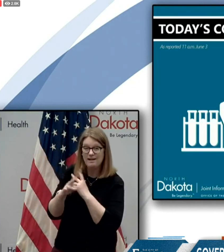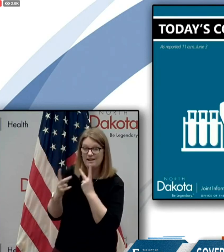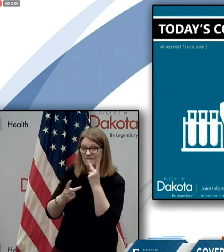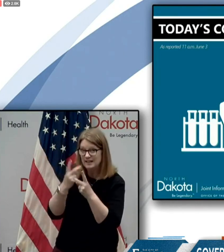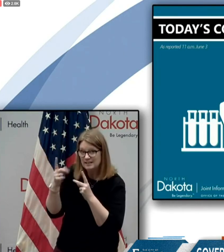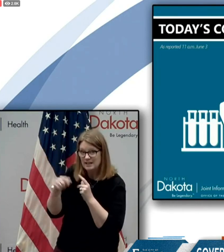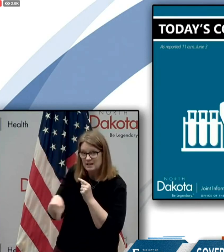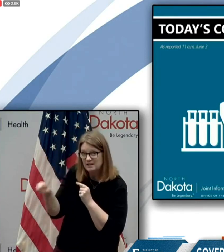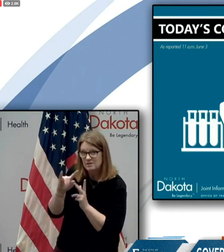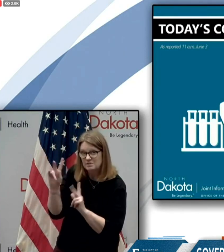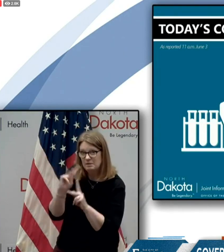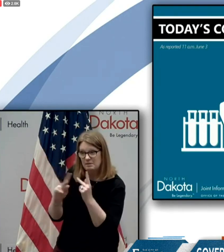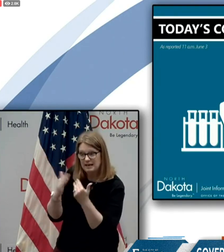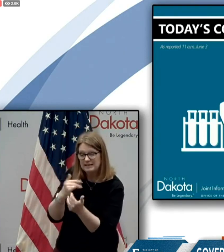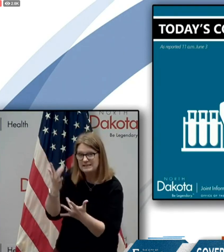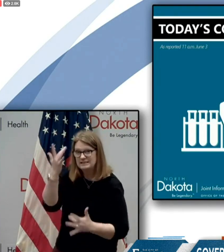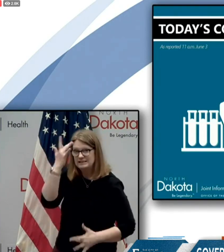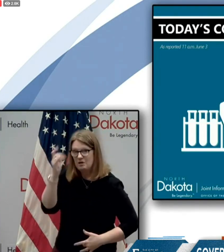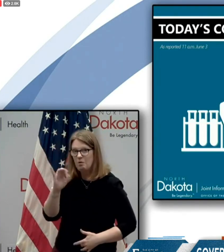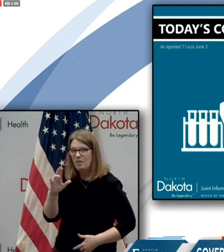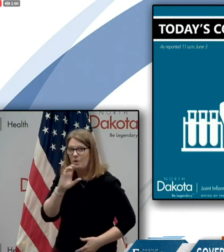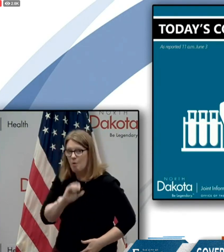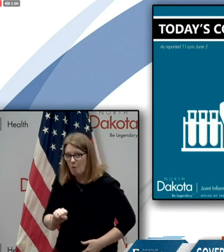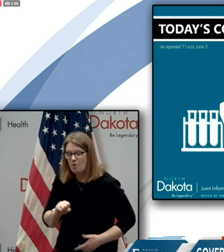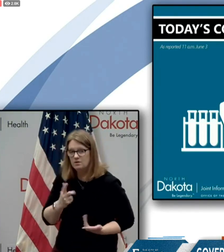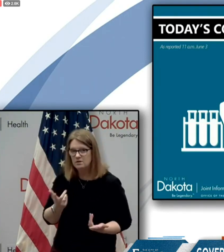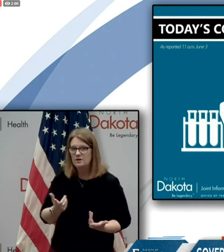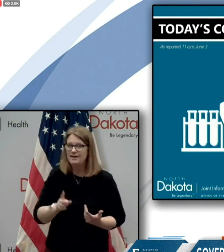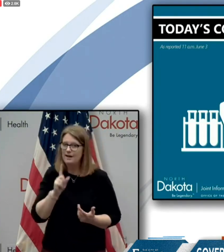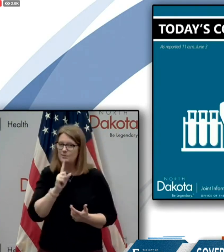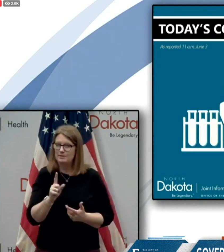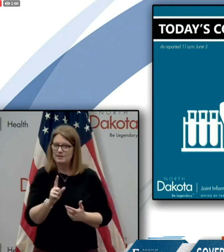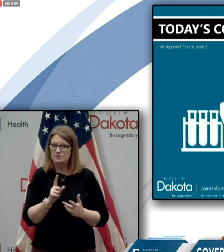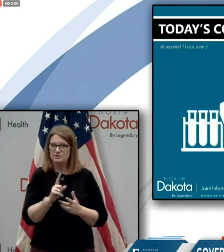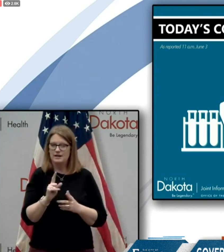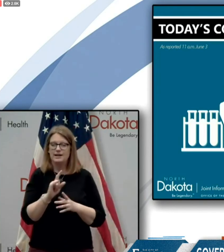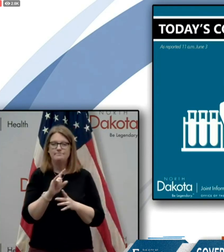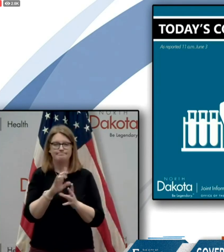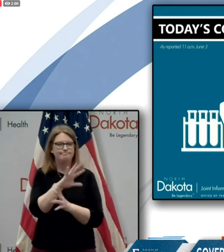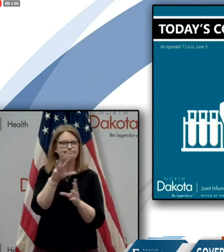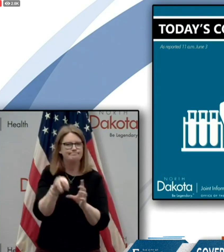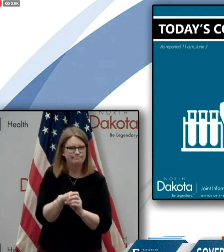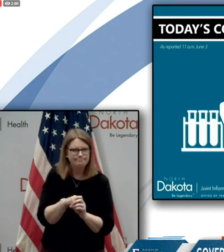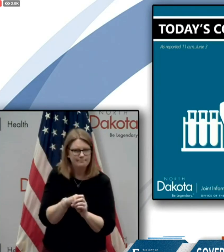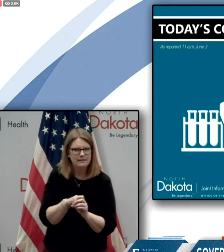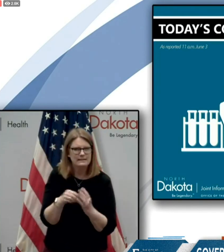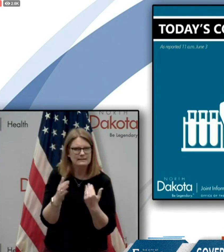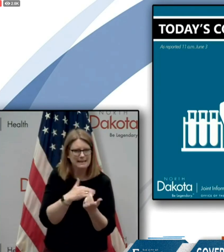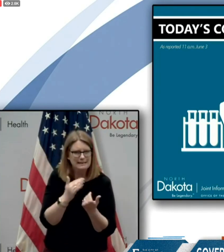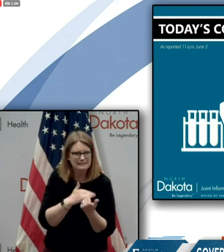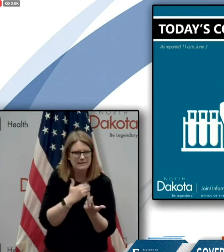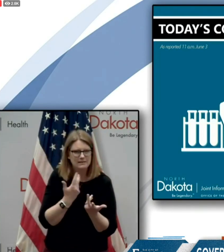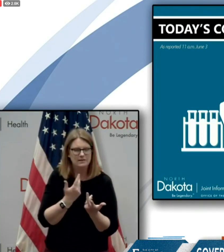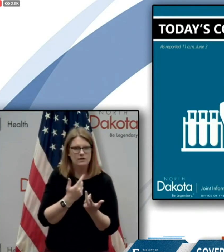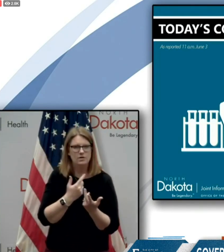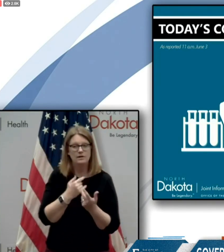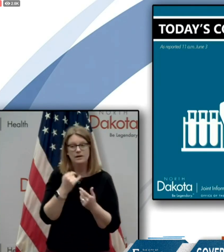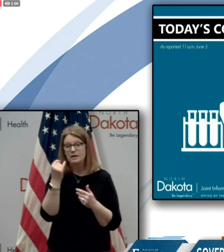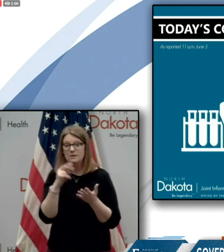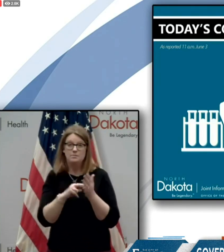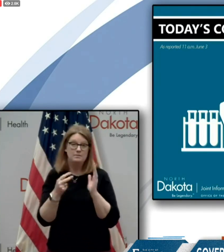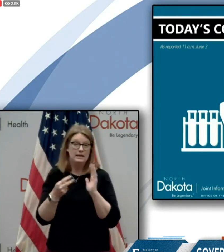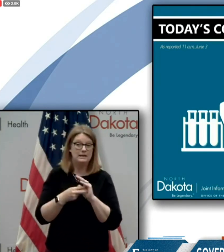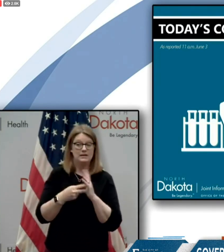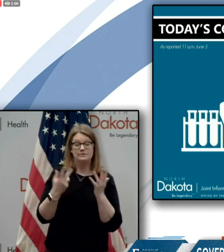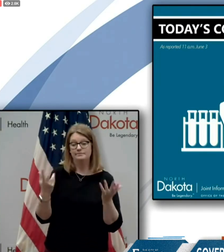to make sure when we have those strategies that we are doing everything we can to make participation easy, whether that's increasing the number